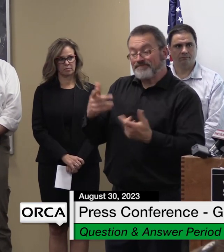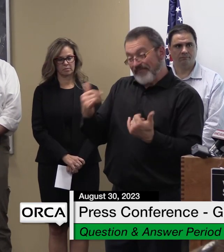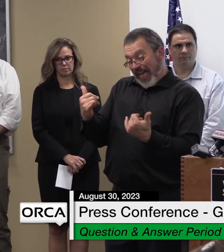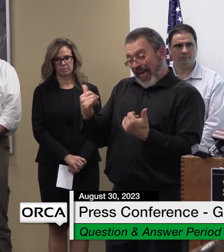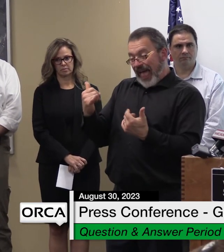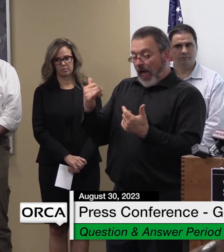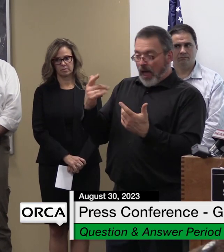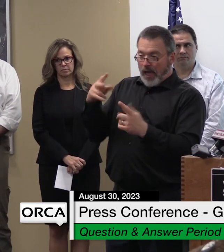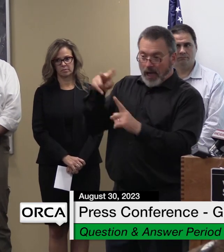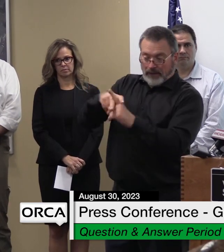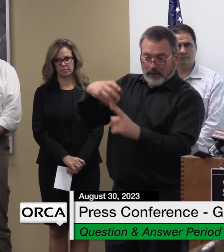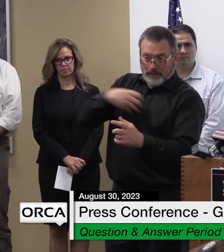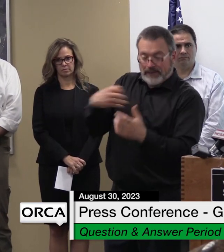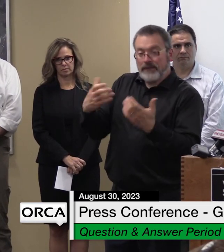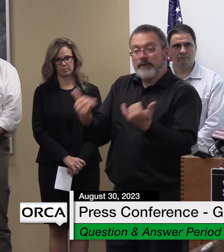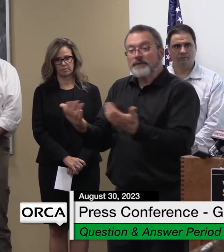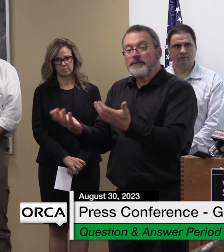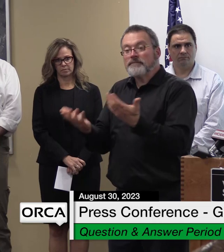proceed.